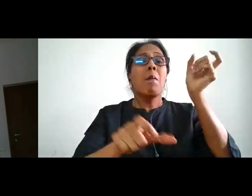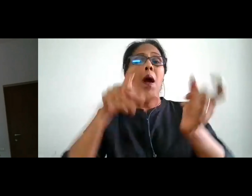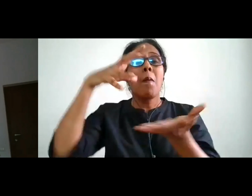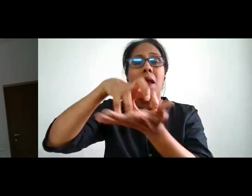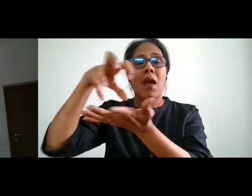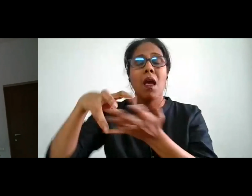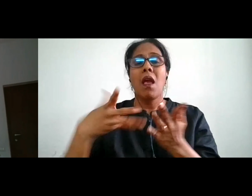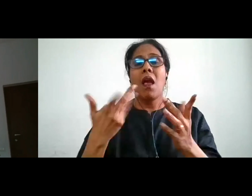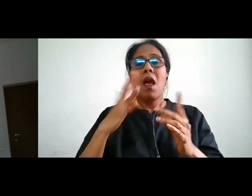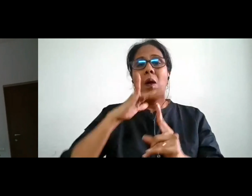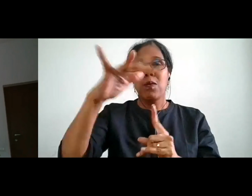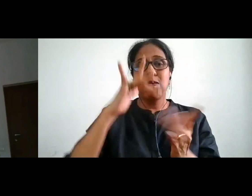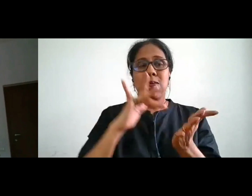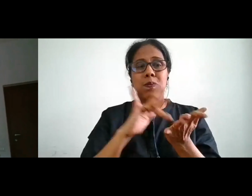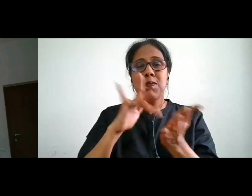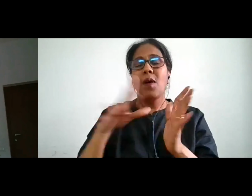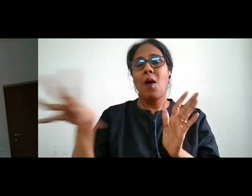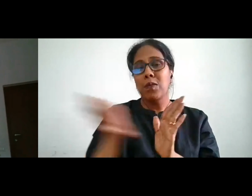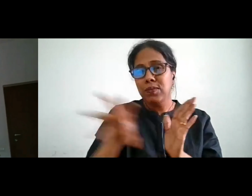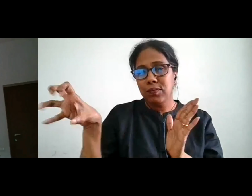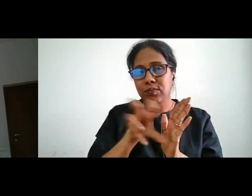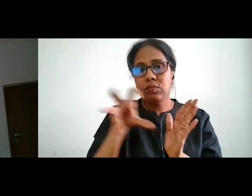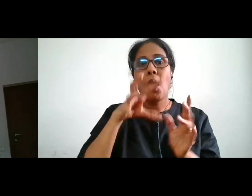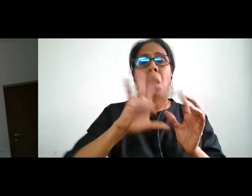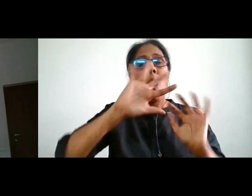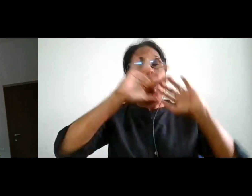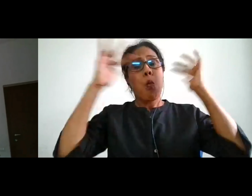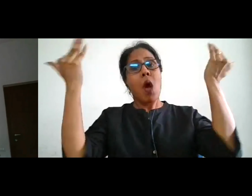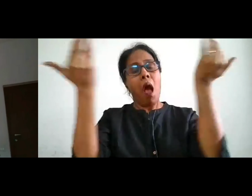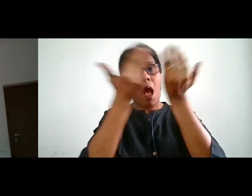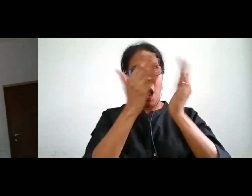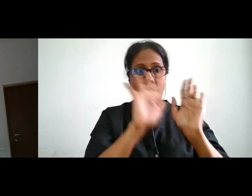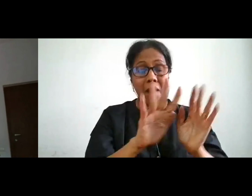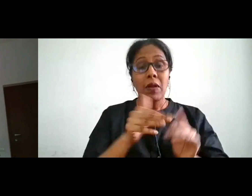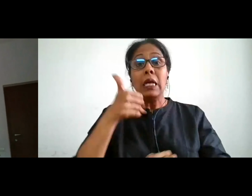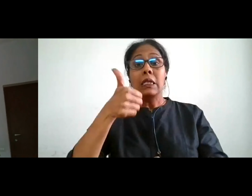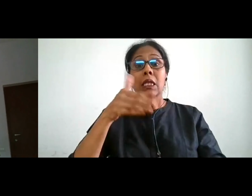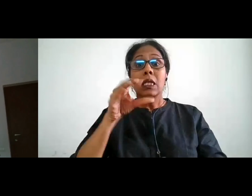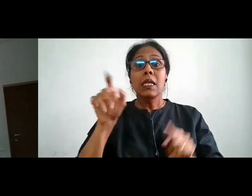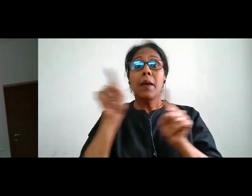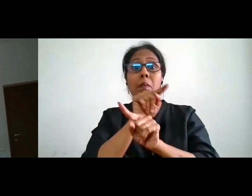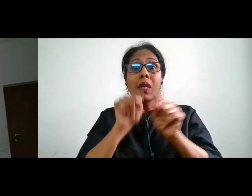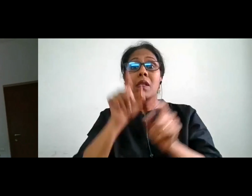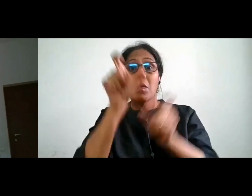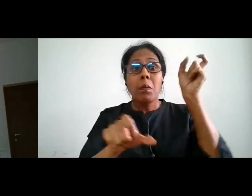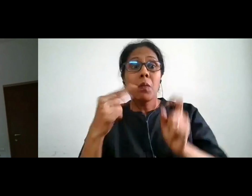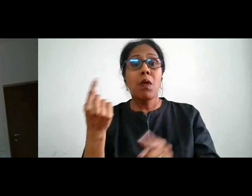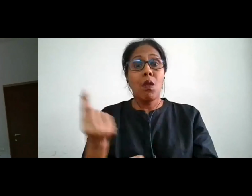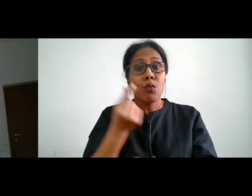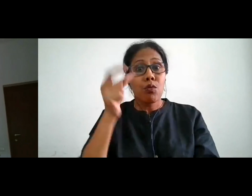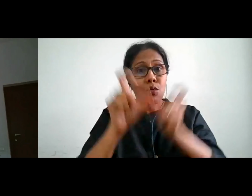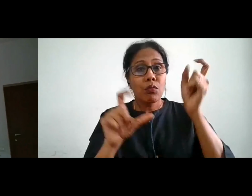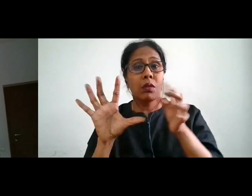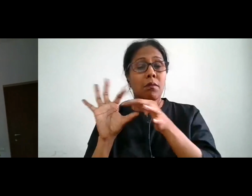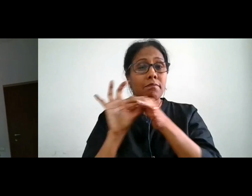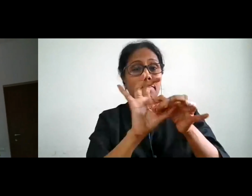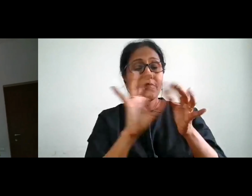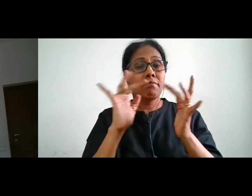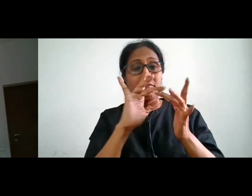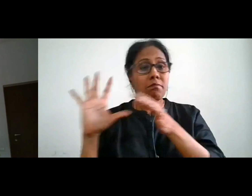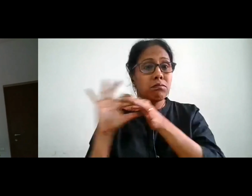And almost 60% of the entire data traffic globally and even more in some